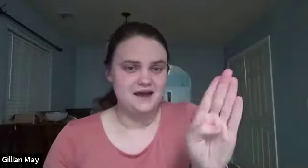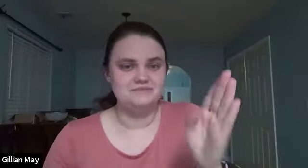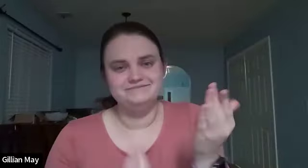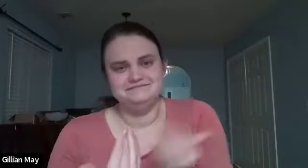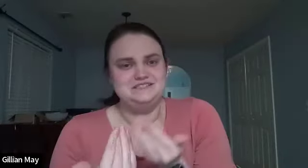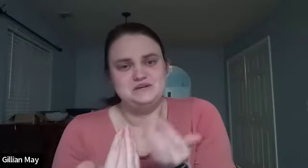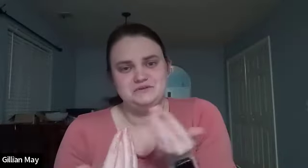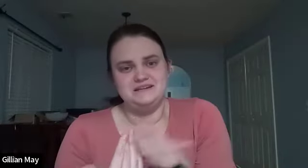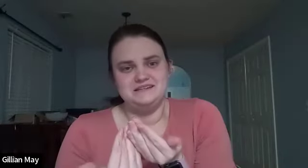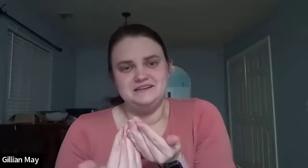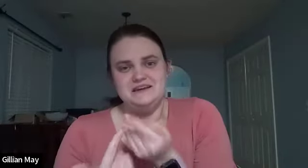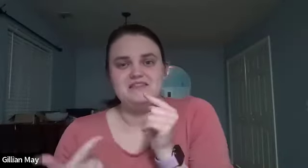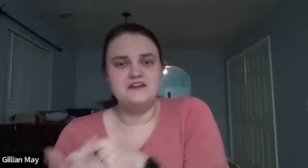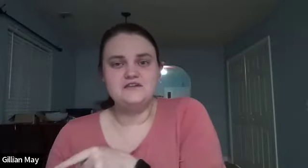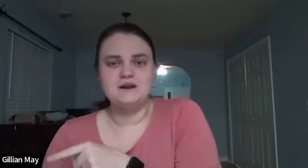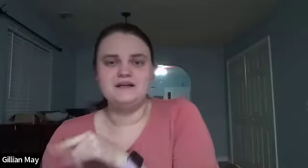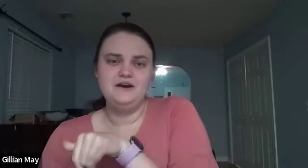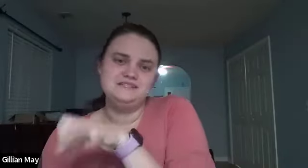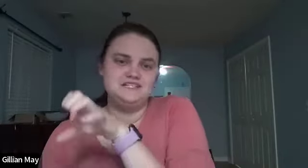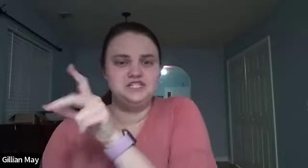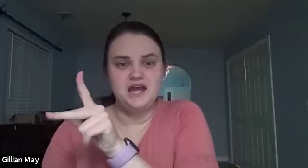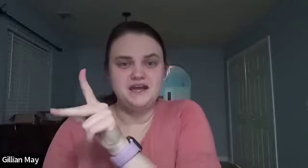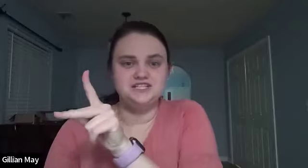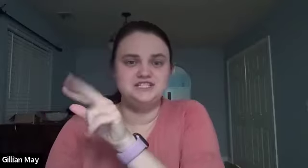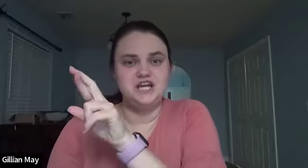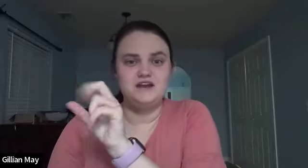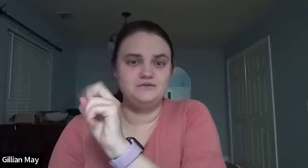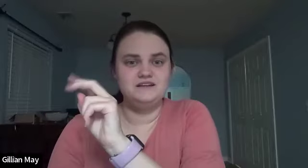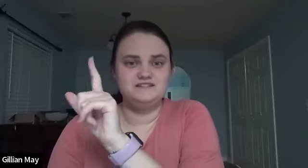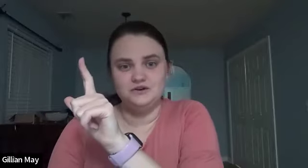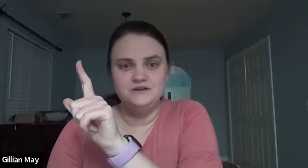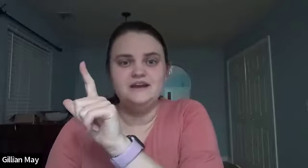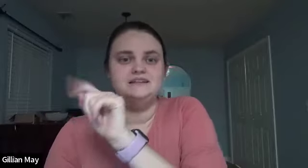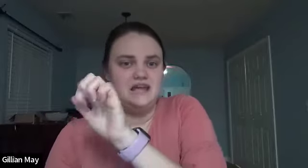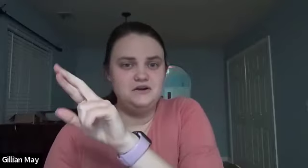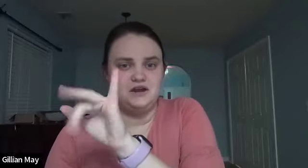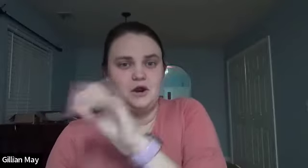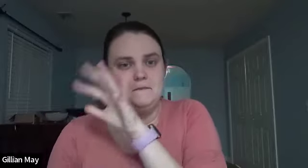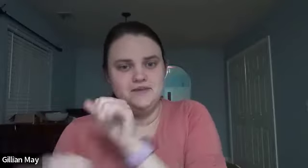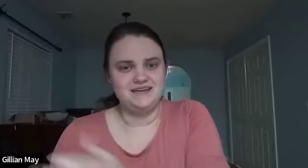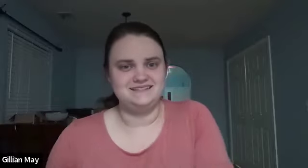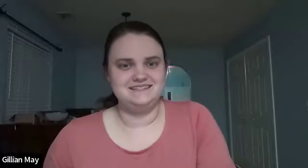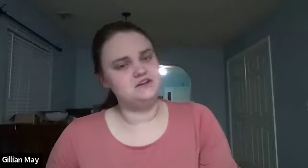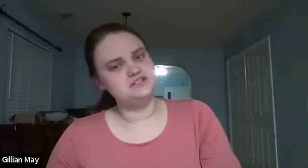lab. Super easy. And then the other one, I'm like, oh, she's a Jack Russell Terrier mix. And they're just